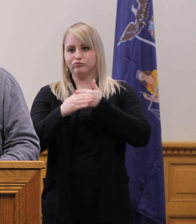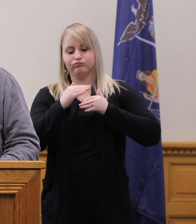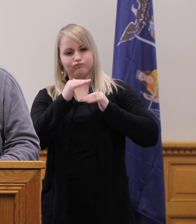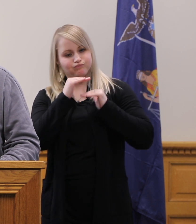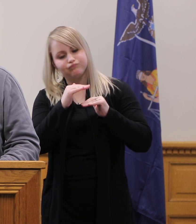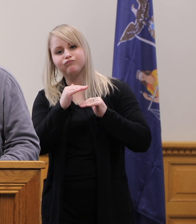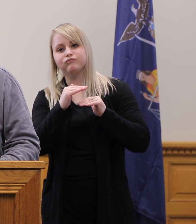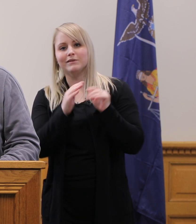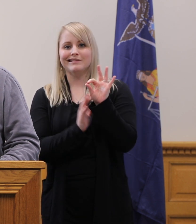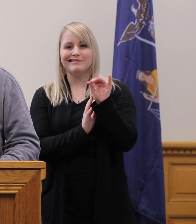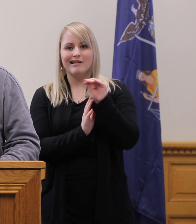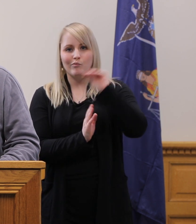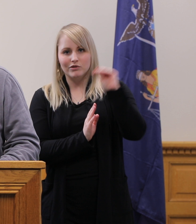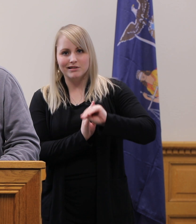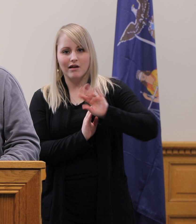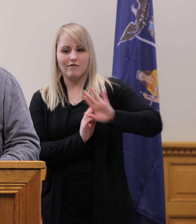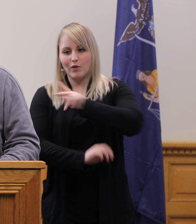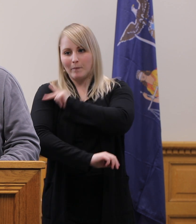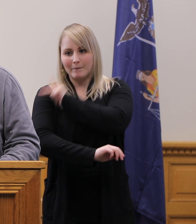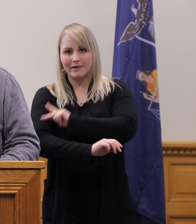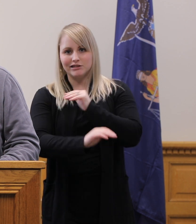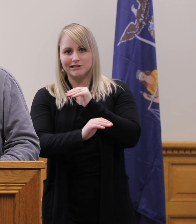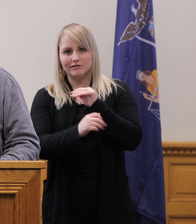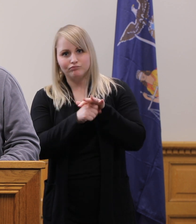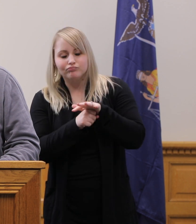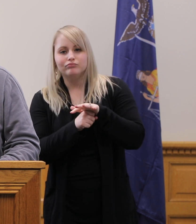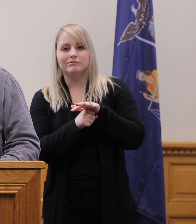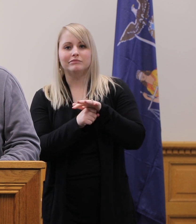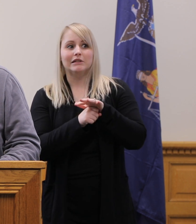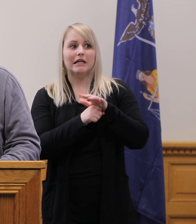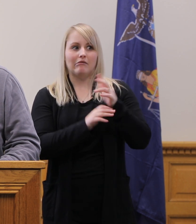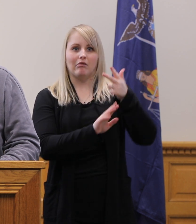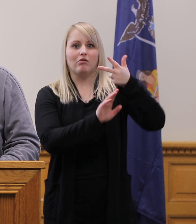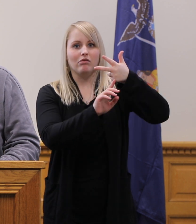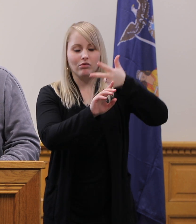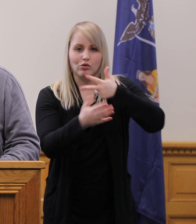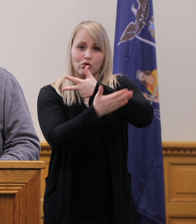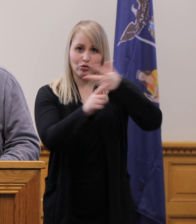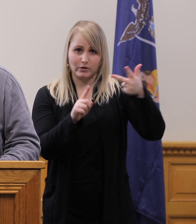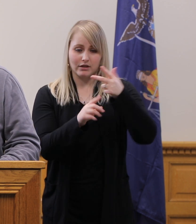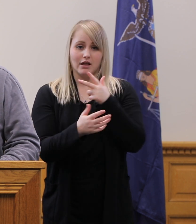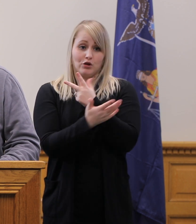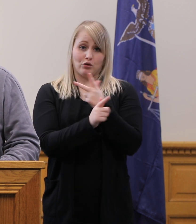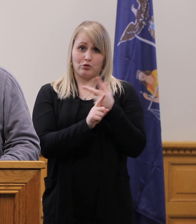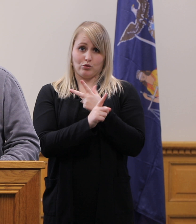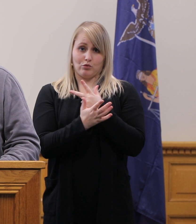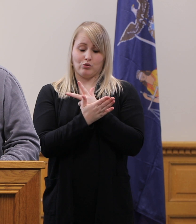have reached 90% of their patient capacity within the next 3 weeks, the region will become a red